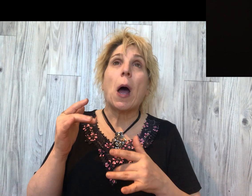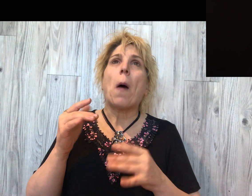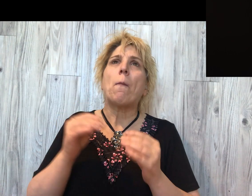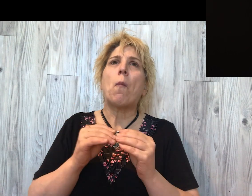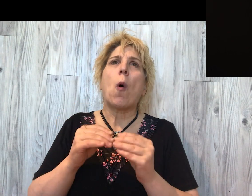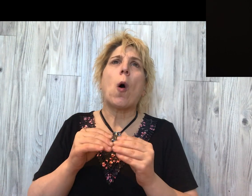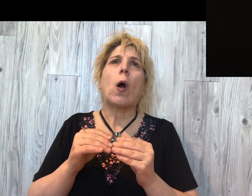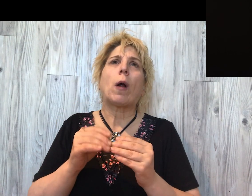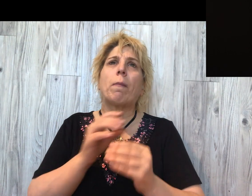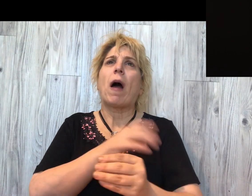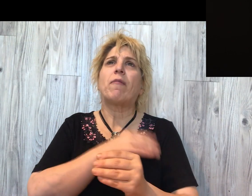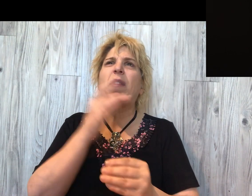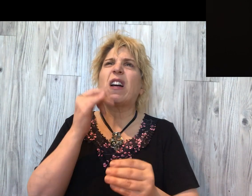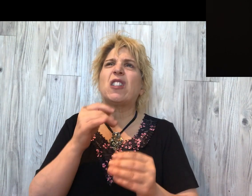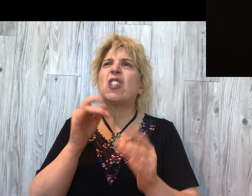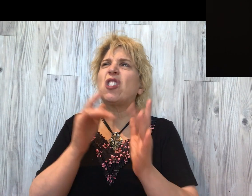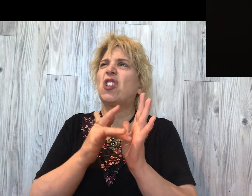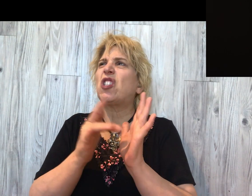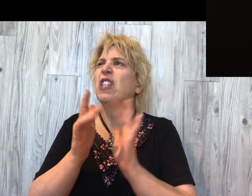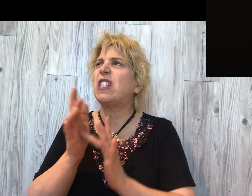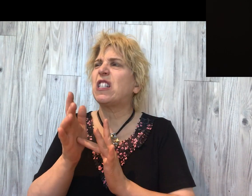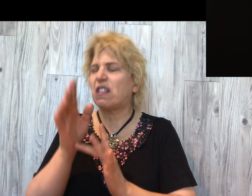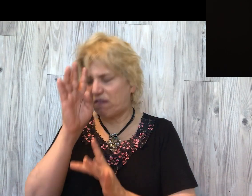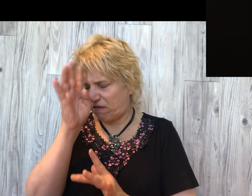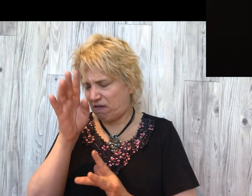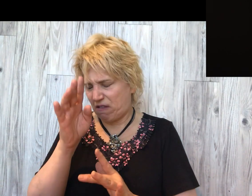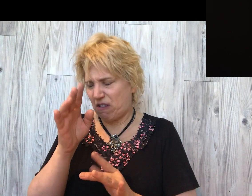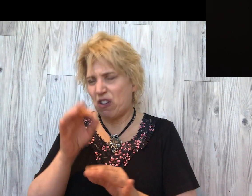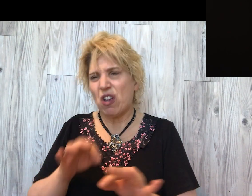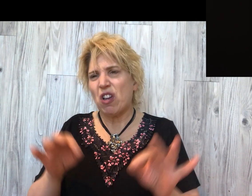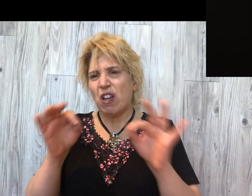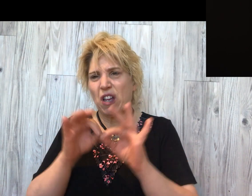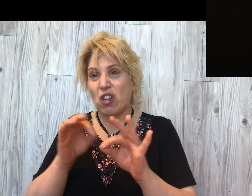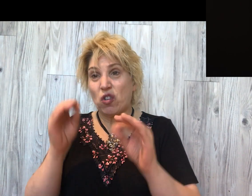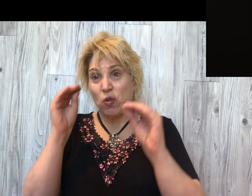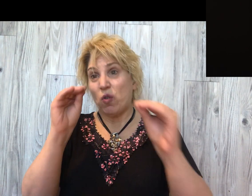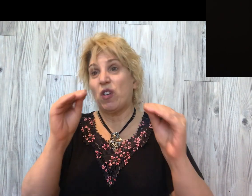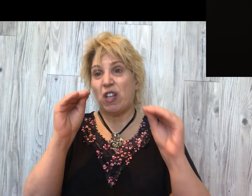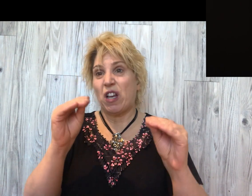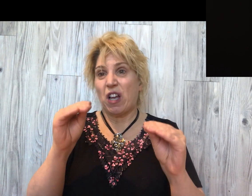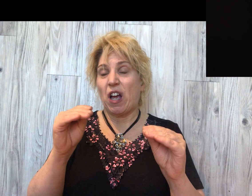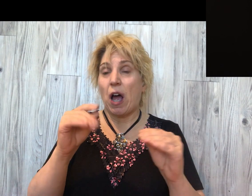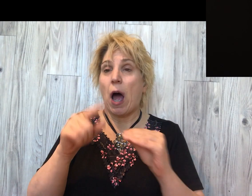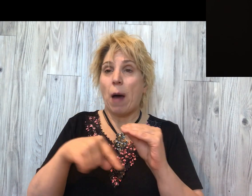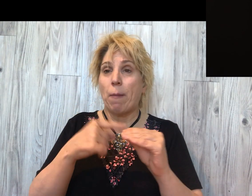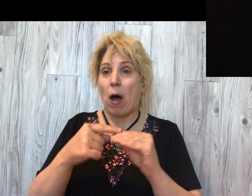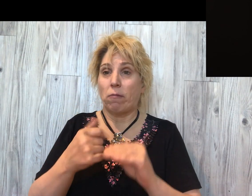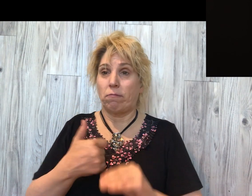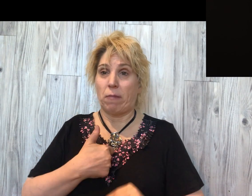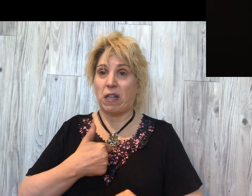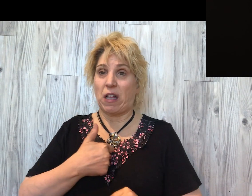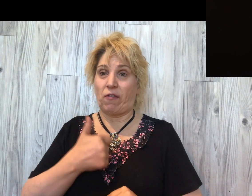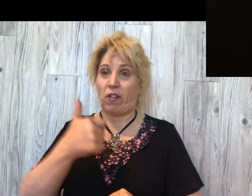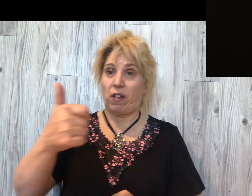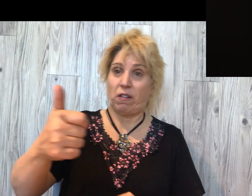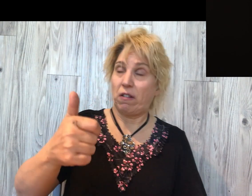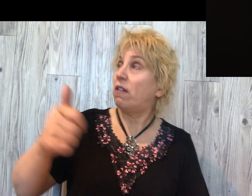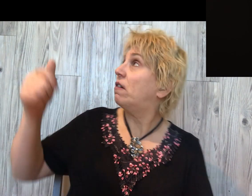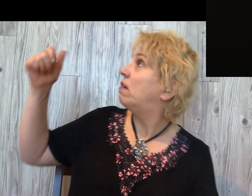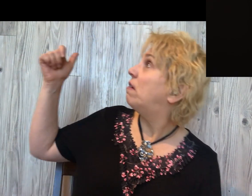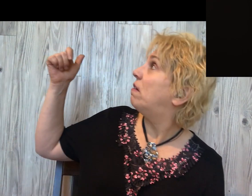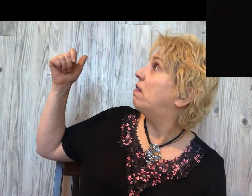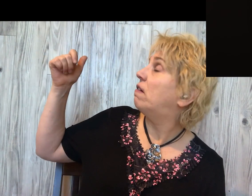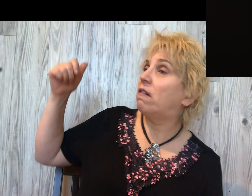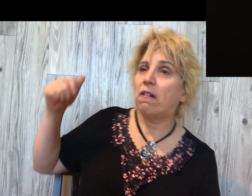be more powerful because Jesus felt the need to make up a story like this in order to teach something about ourselves and about